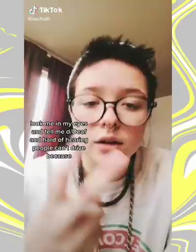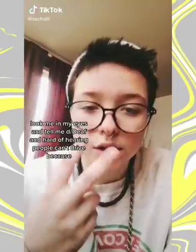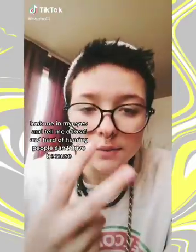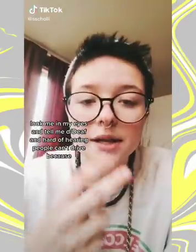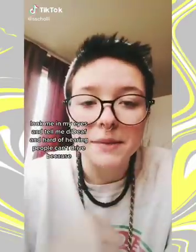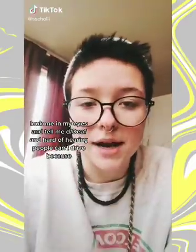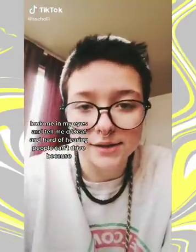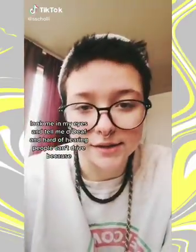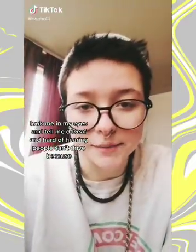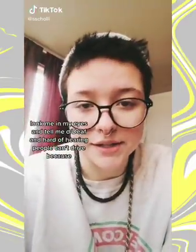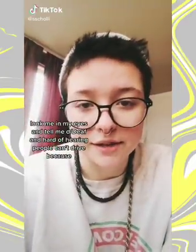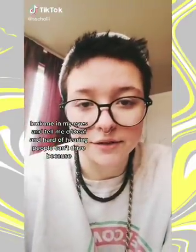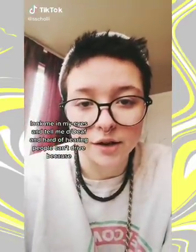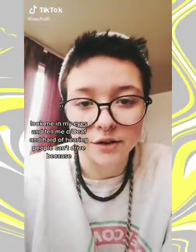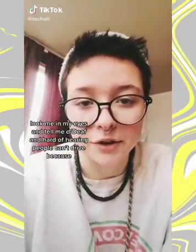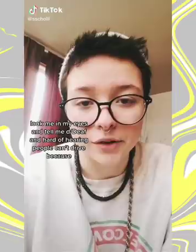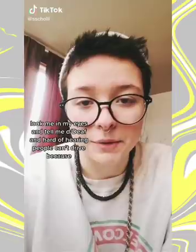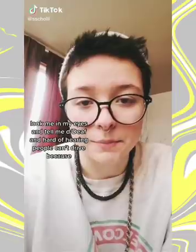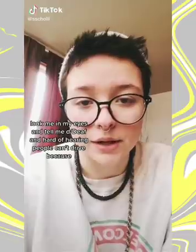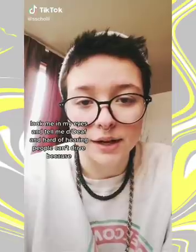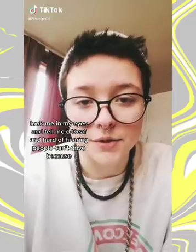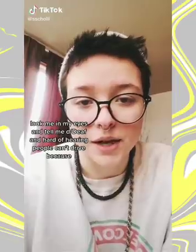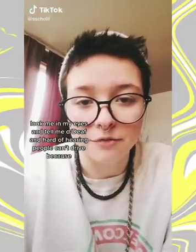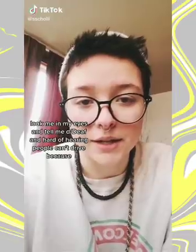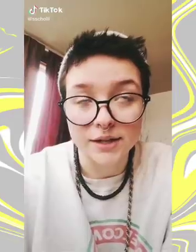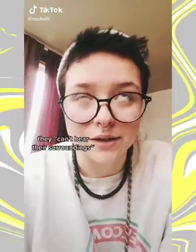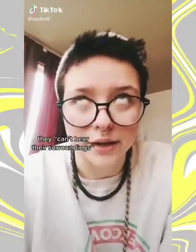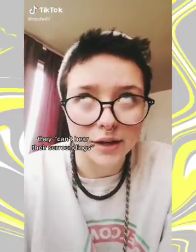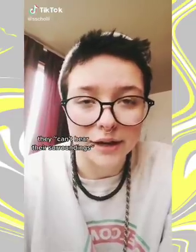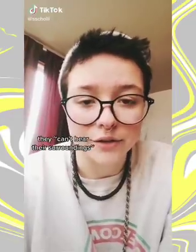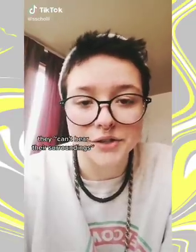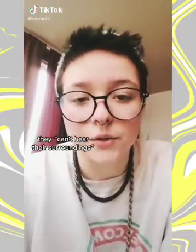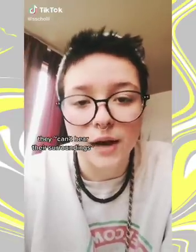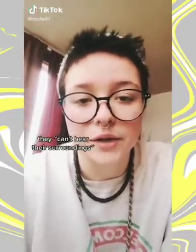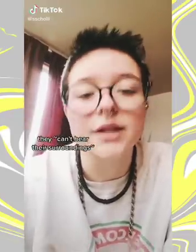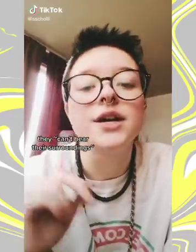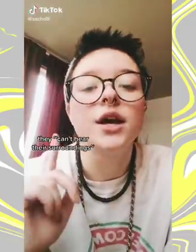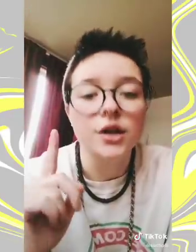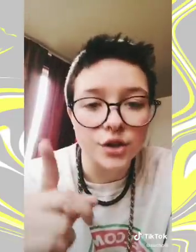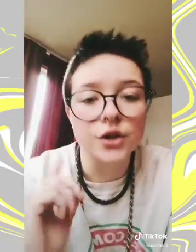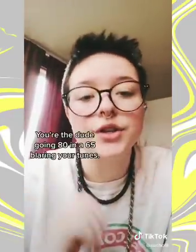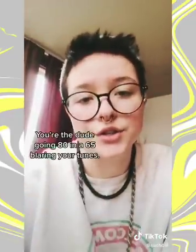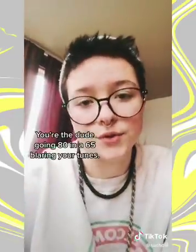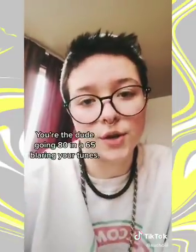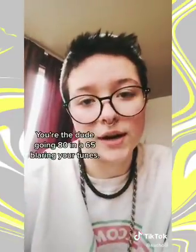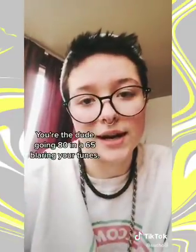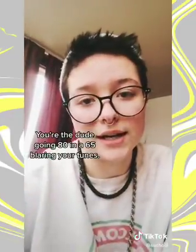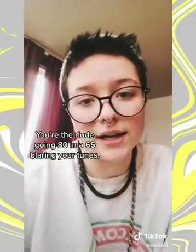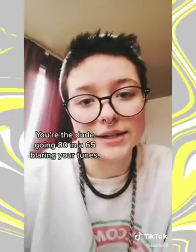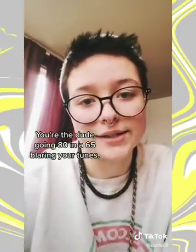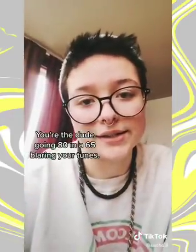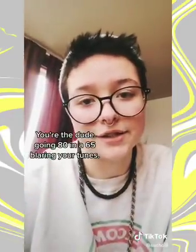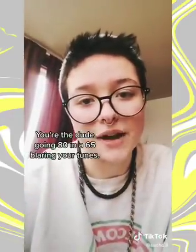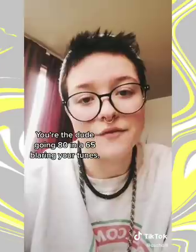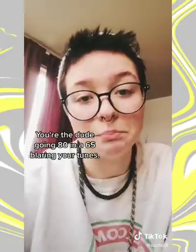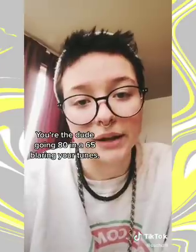Look me in my eyes and tell me deaf and hard of hearing people can't drive because they can't hear the surroundings. You're the dude going 80 in a 65